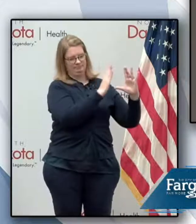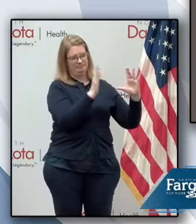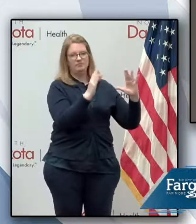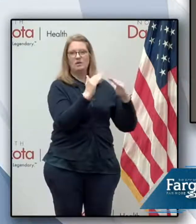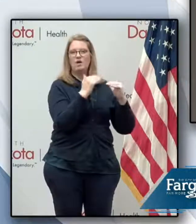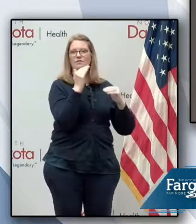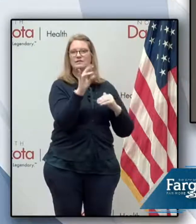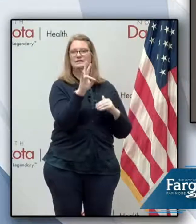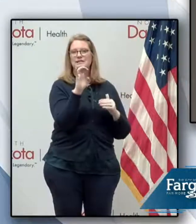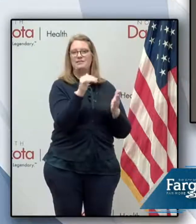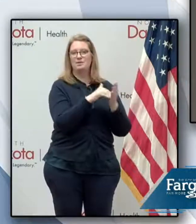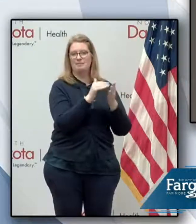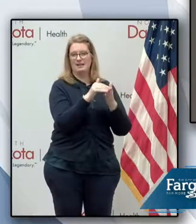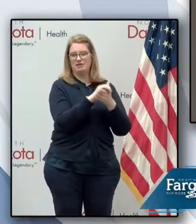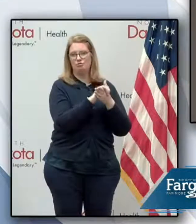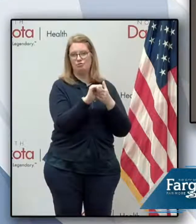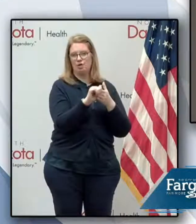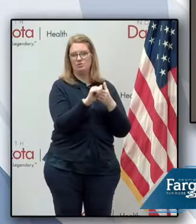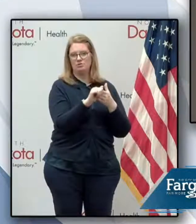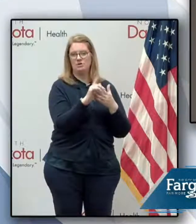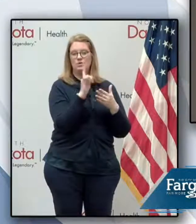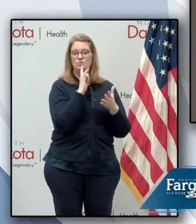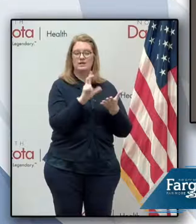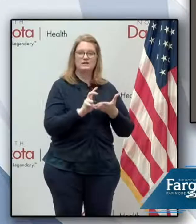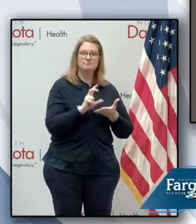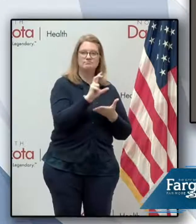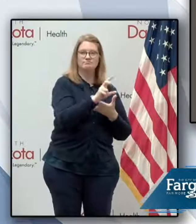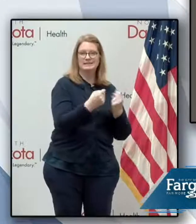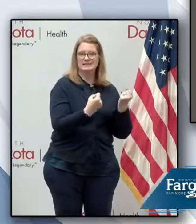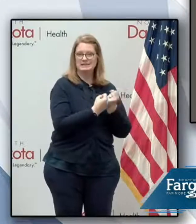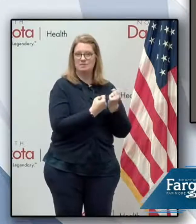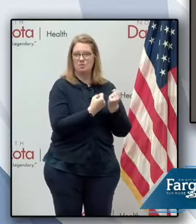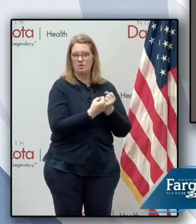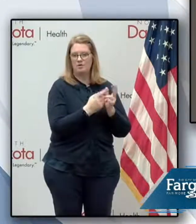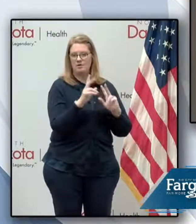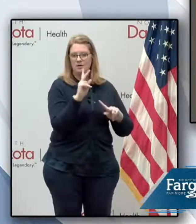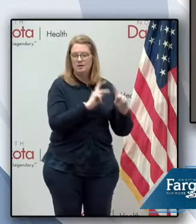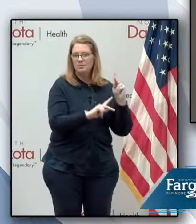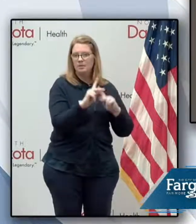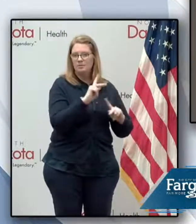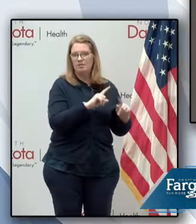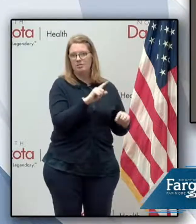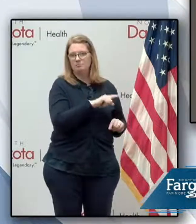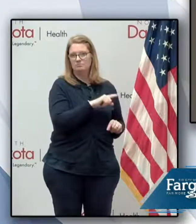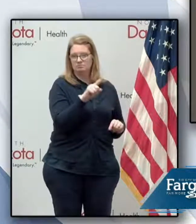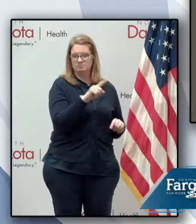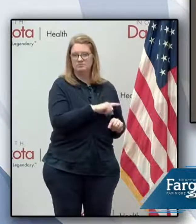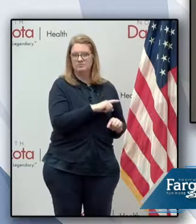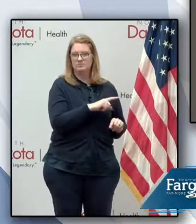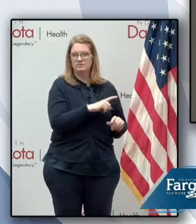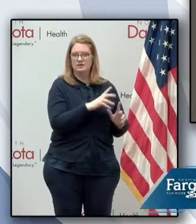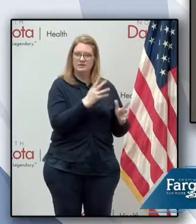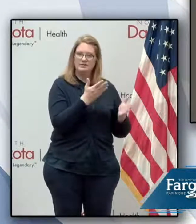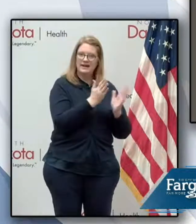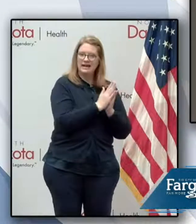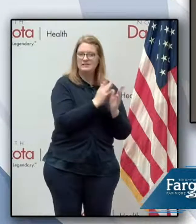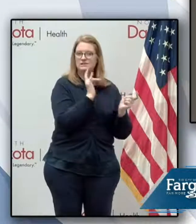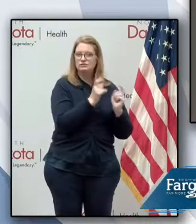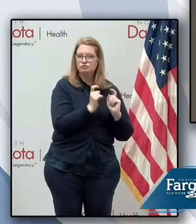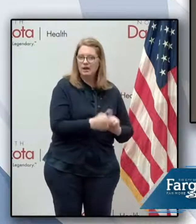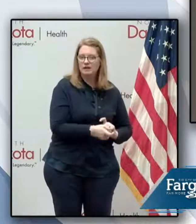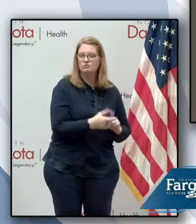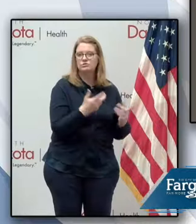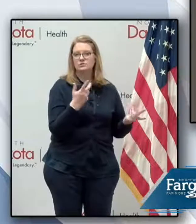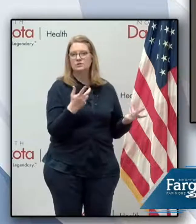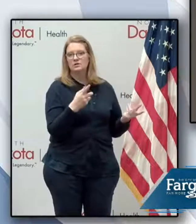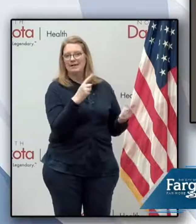million that's gone to help support those individuals who've been asked to make changes or sacrifices,